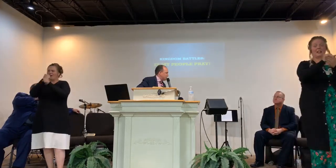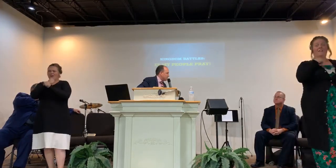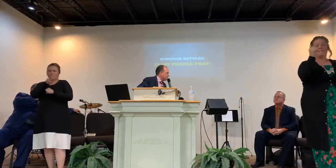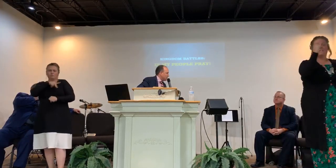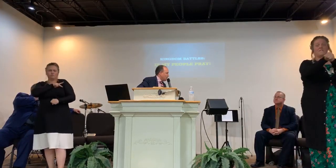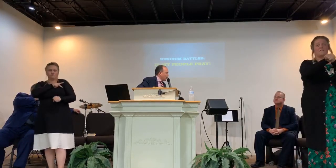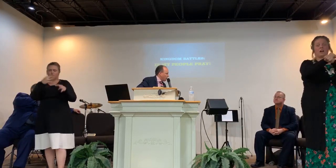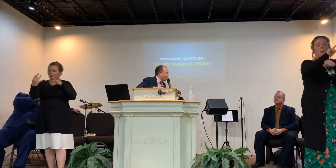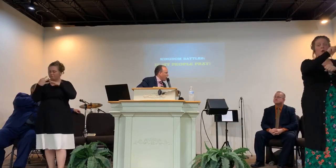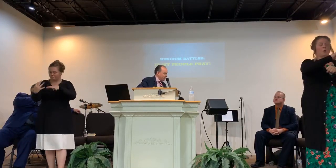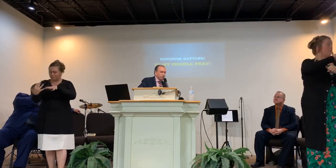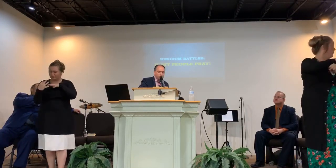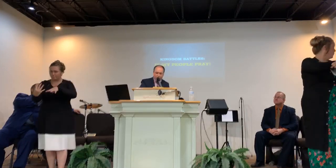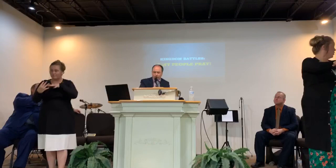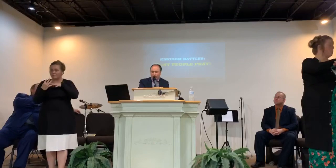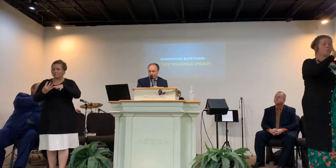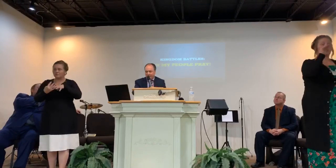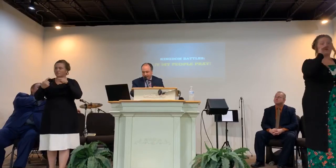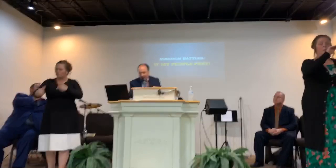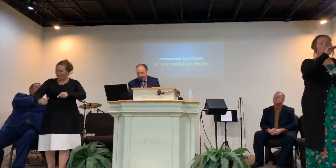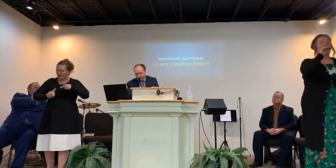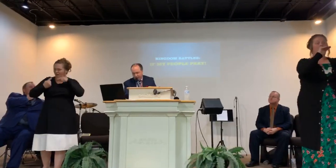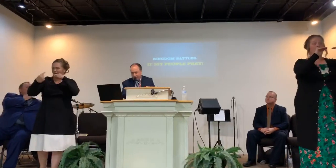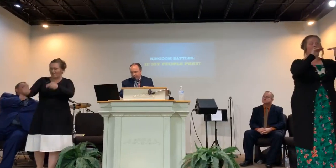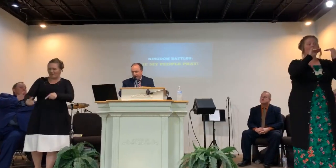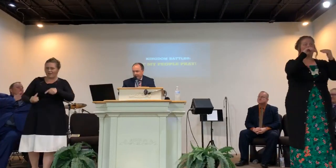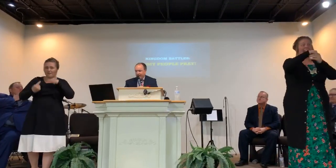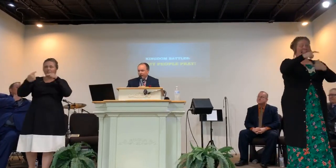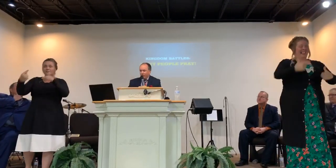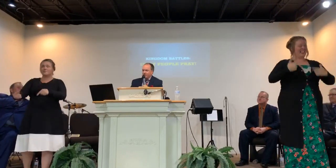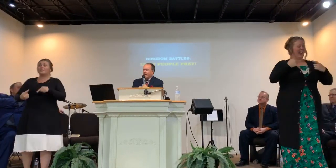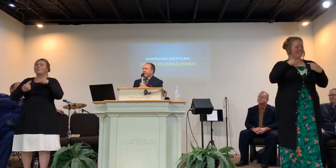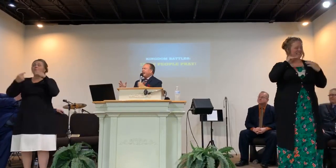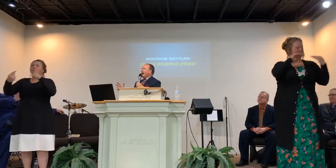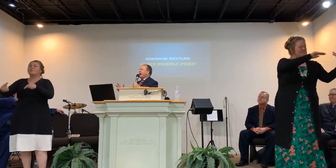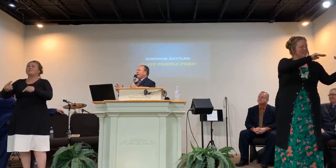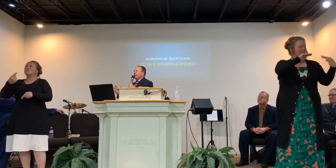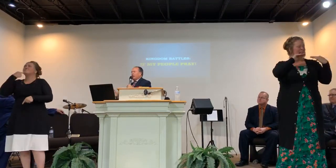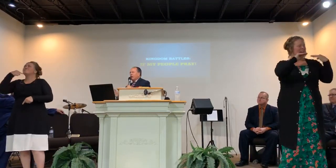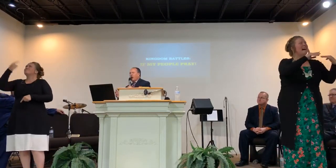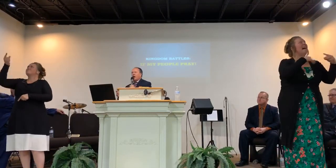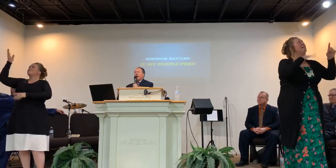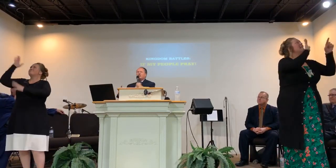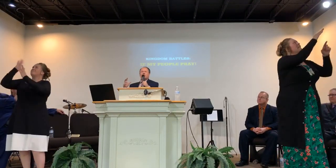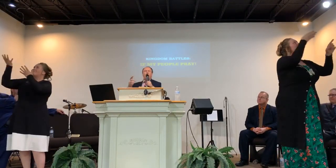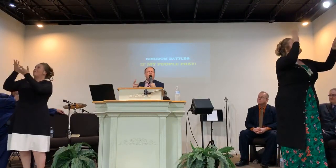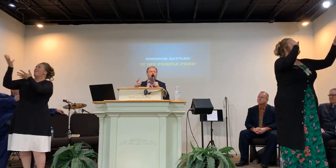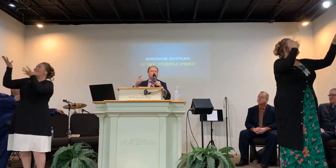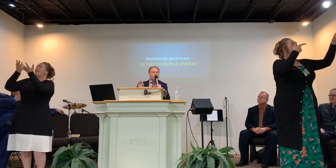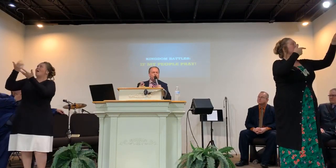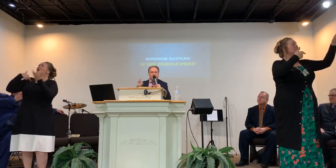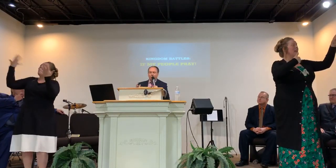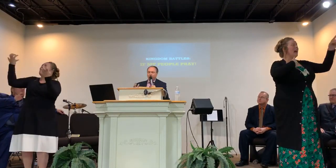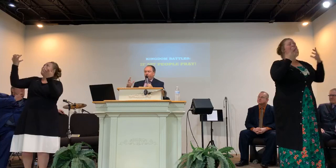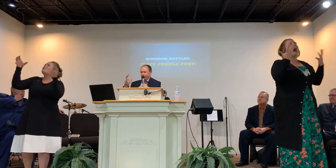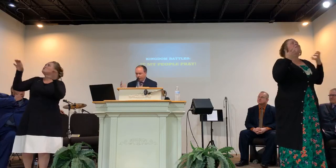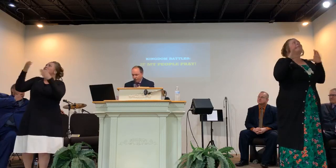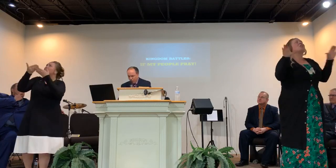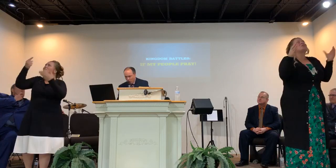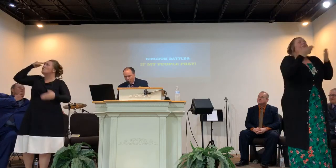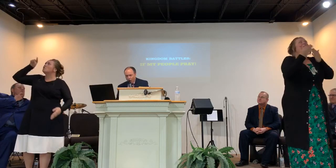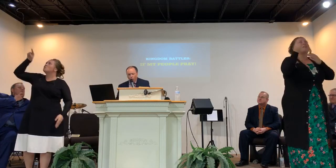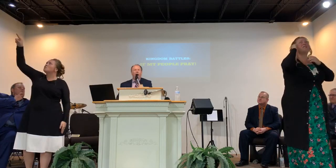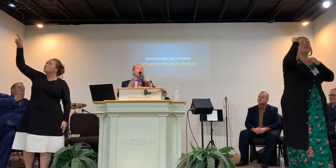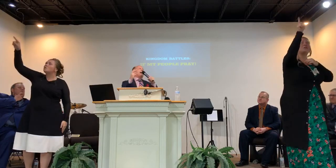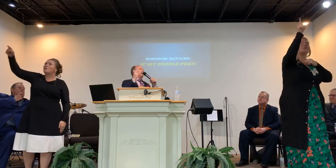battles. We go through struggles in life. And we say to God, Lord, I just want to do something for